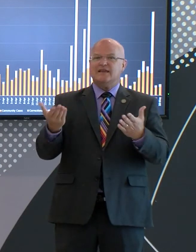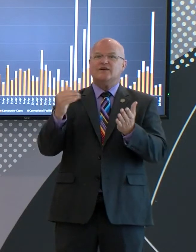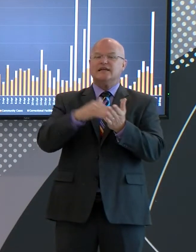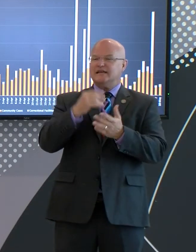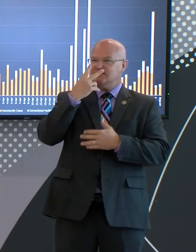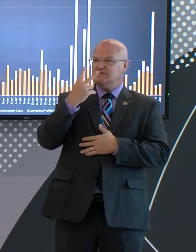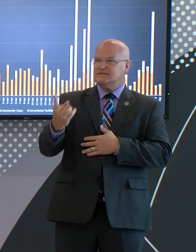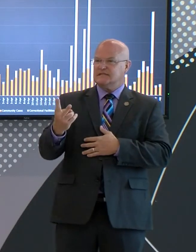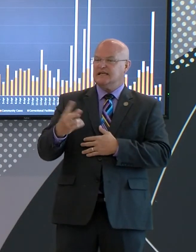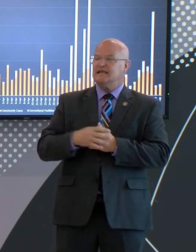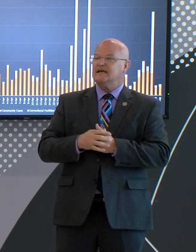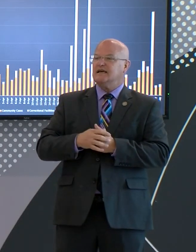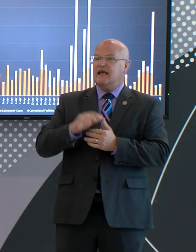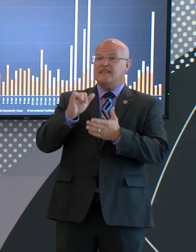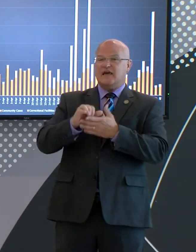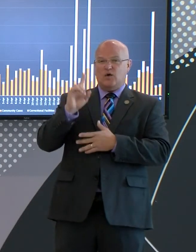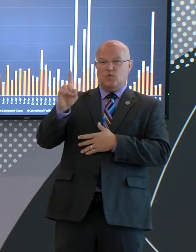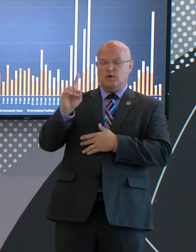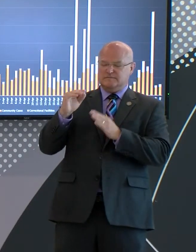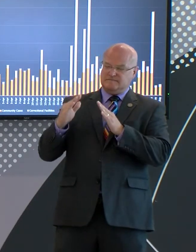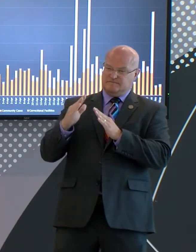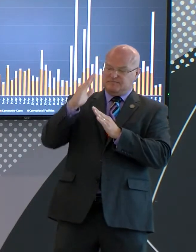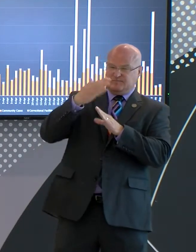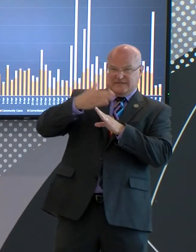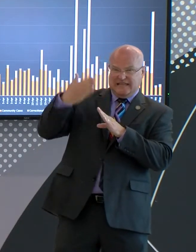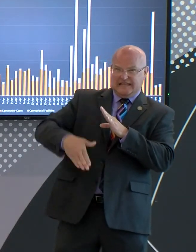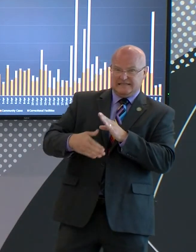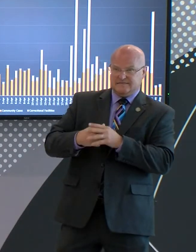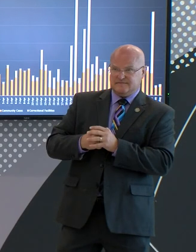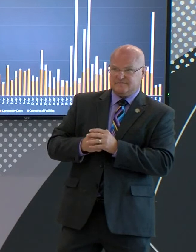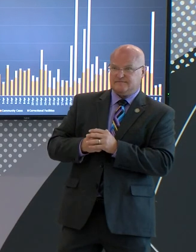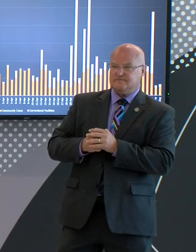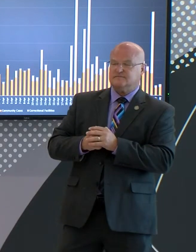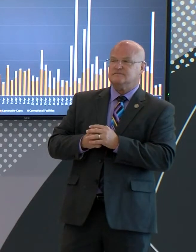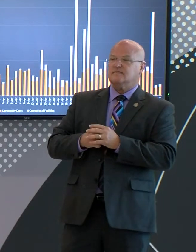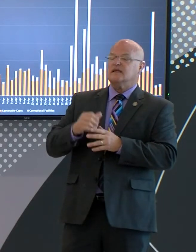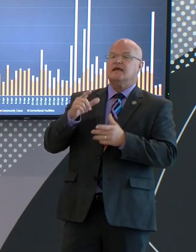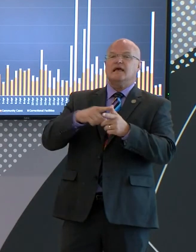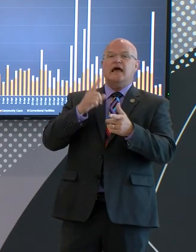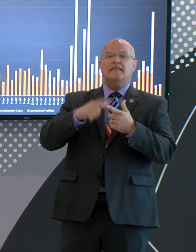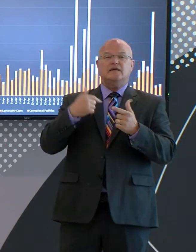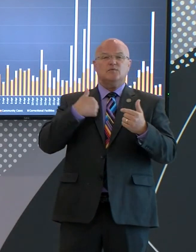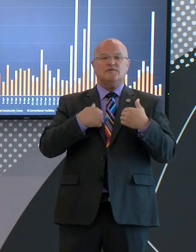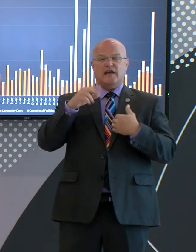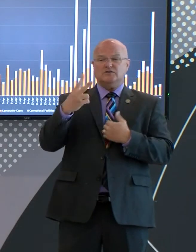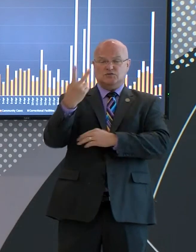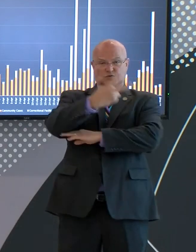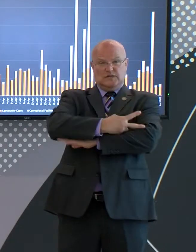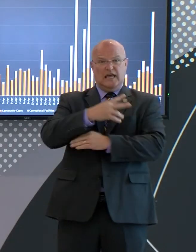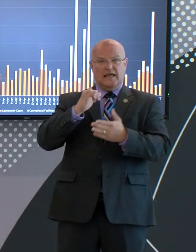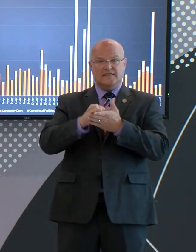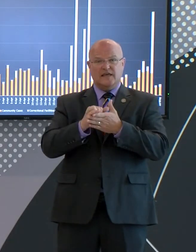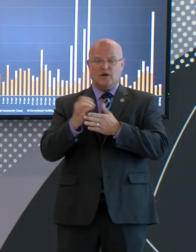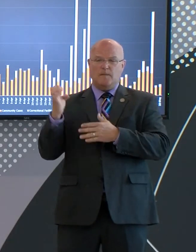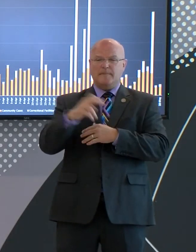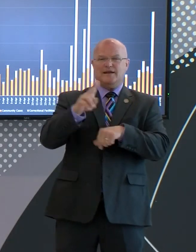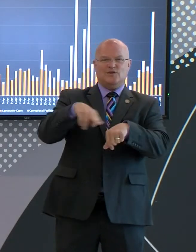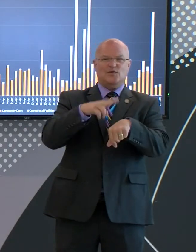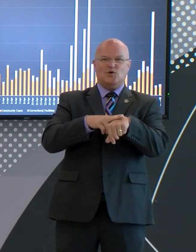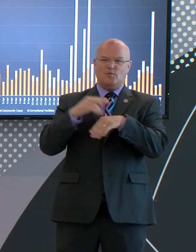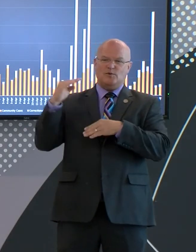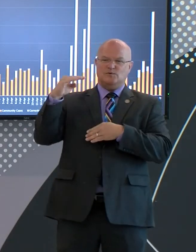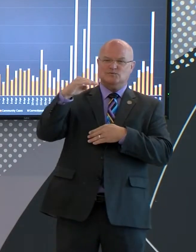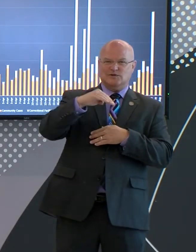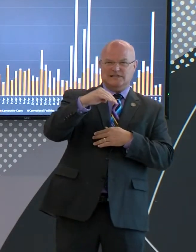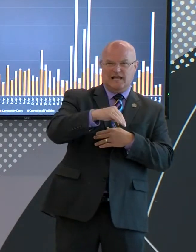again you can see that one spike toward the end, and then we've had 2 days that are back to the normal